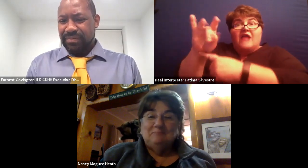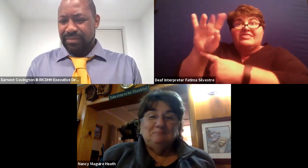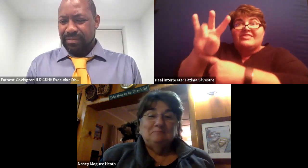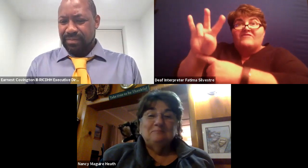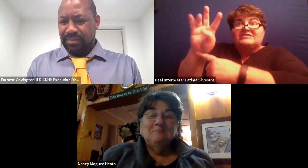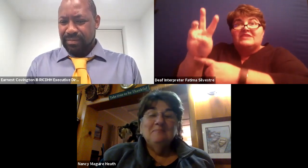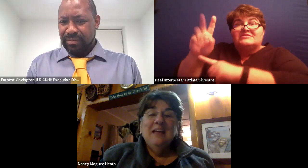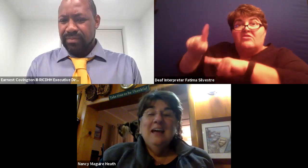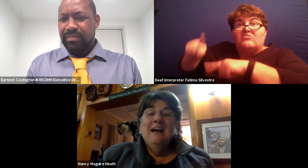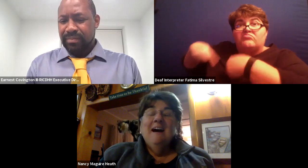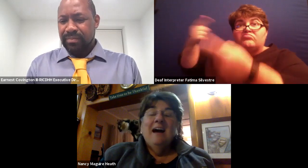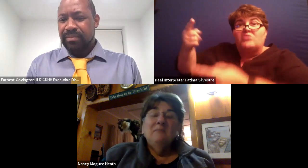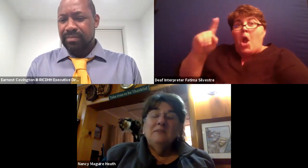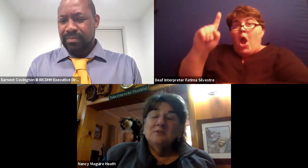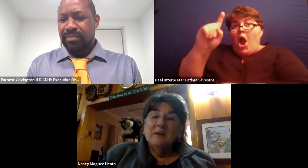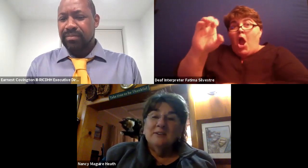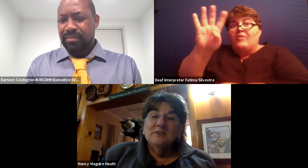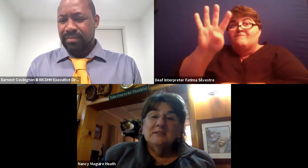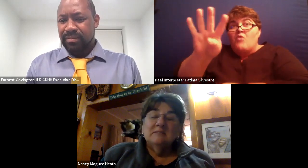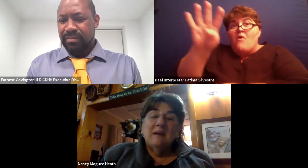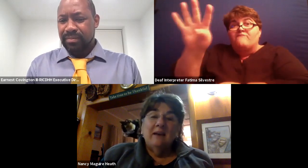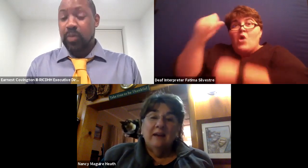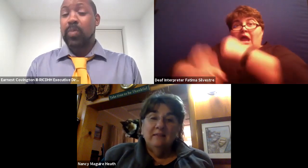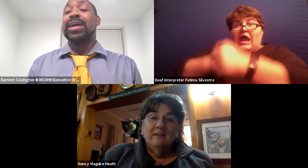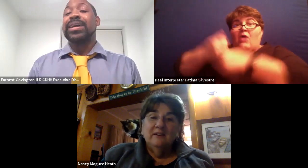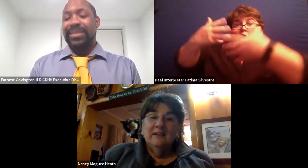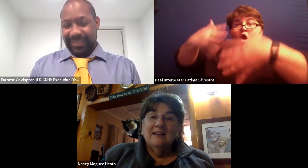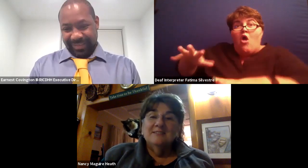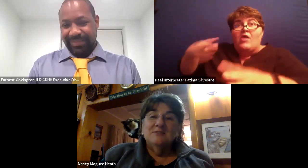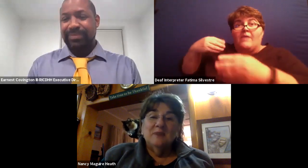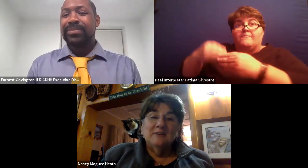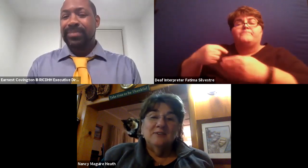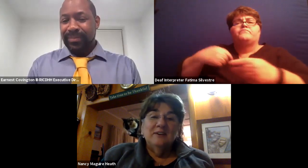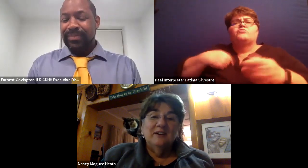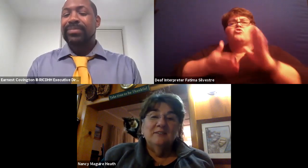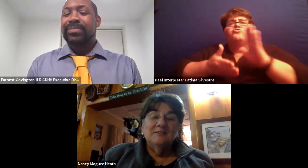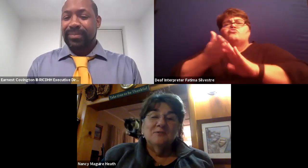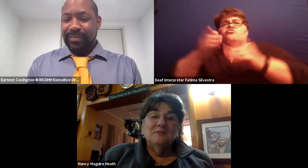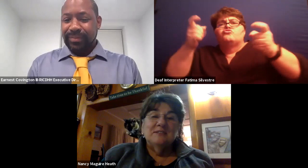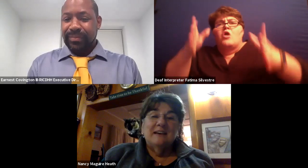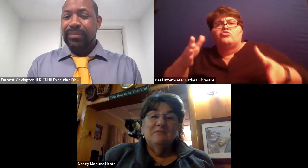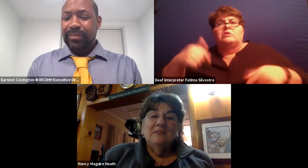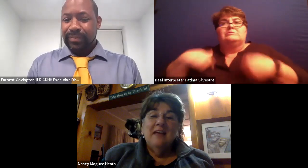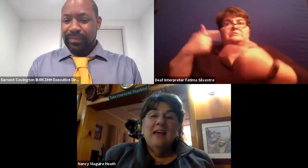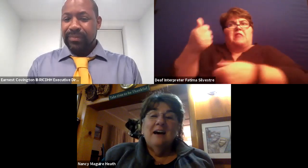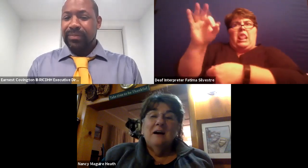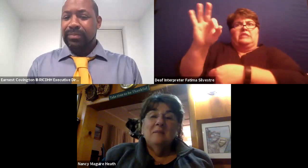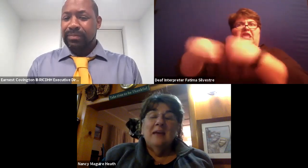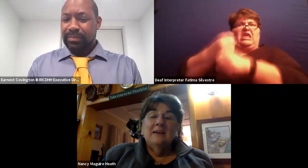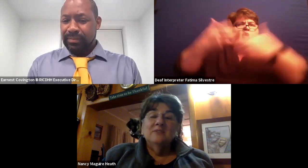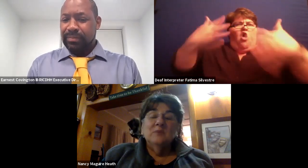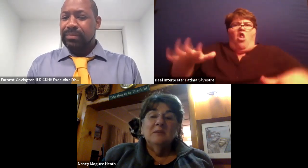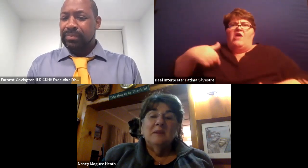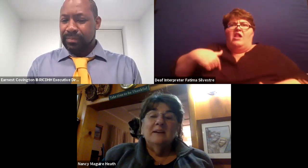old. I've been the director. This is my 9th year as the director here at the School for the Deaf,